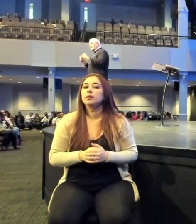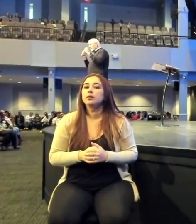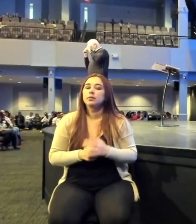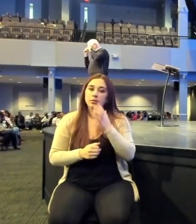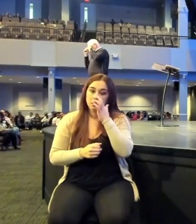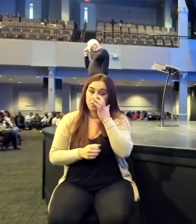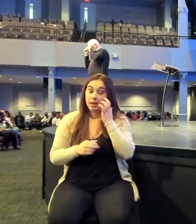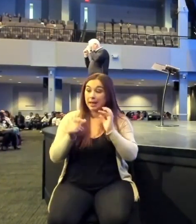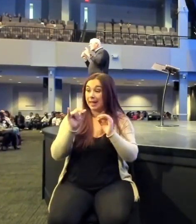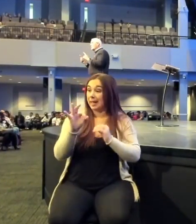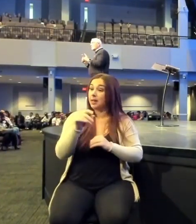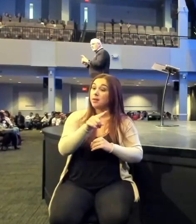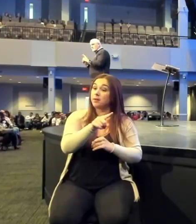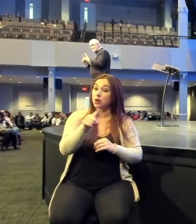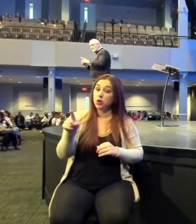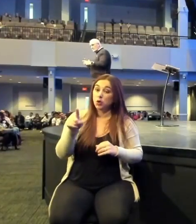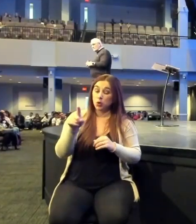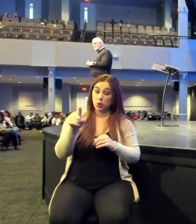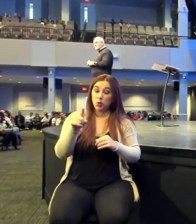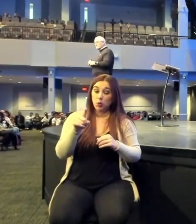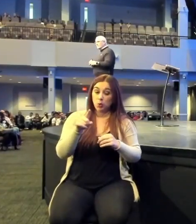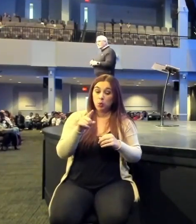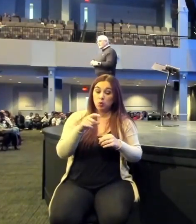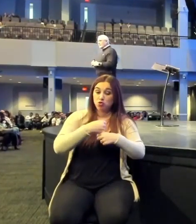you to see. If you're a stress producer,